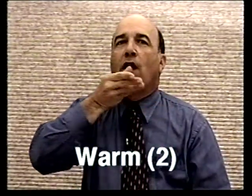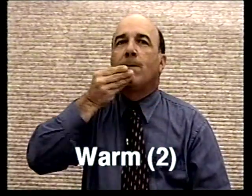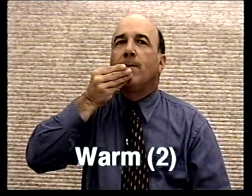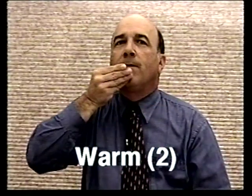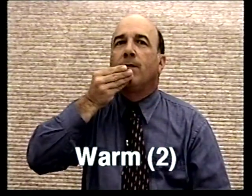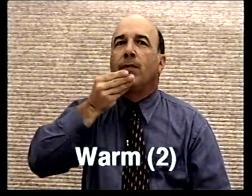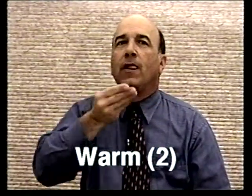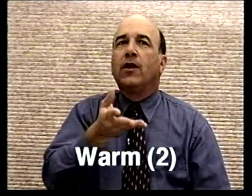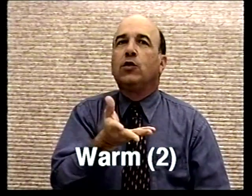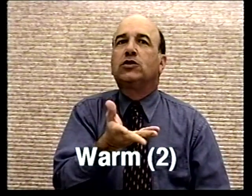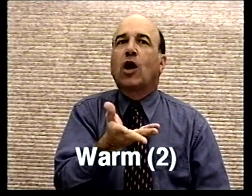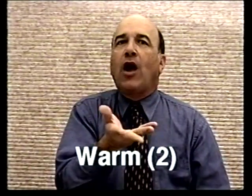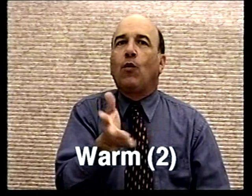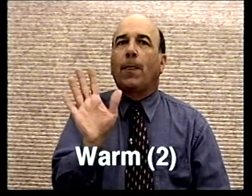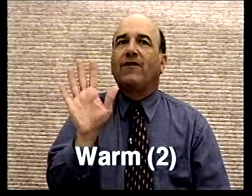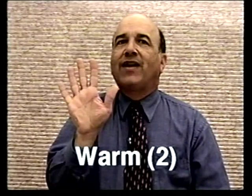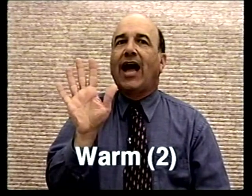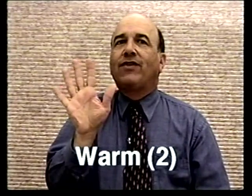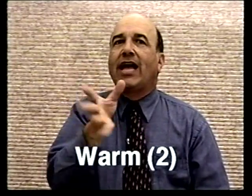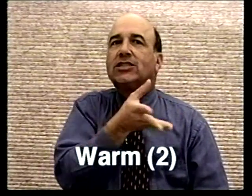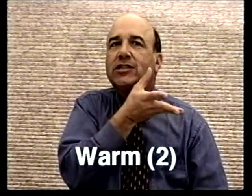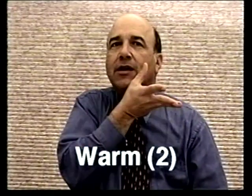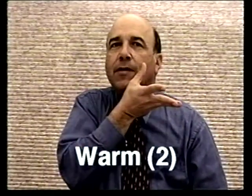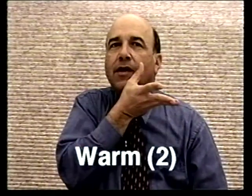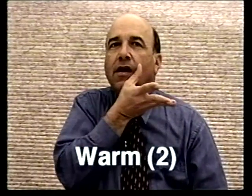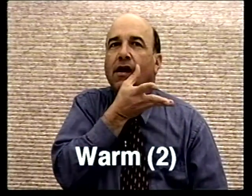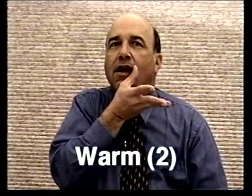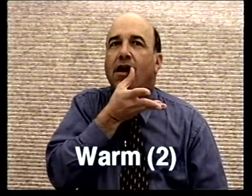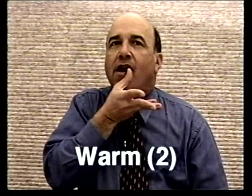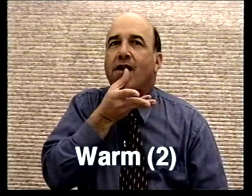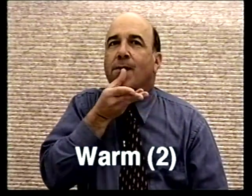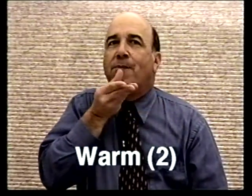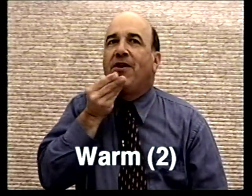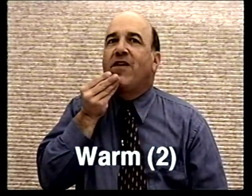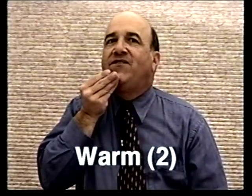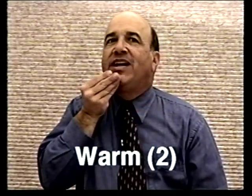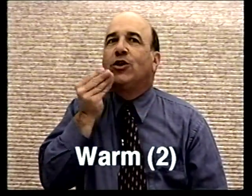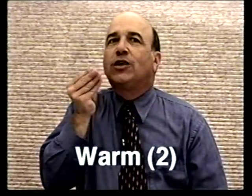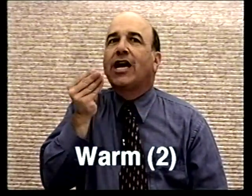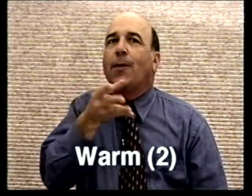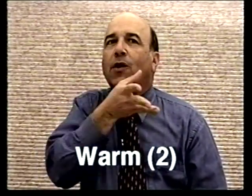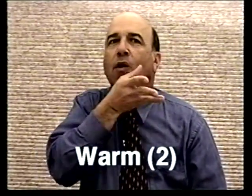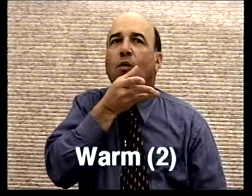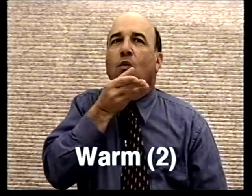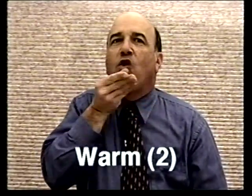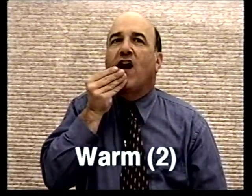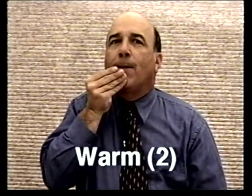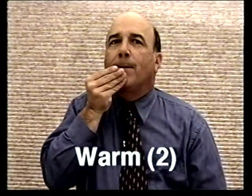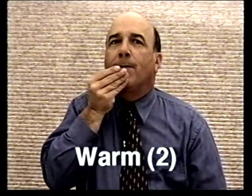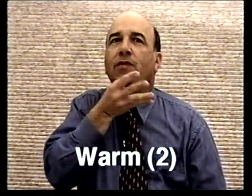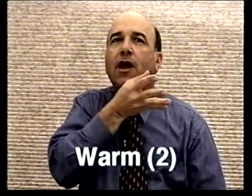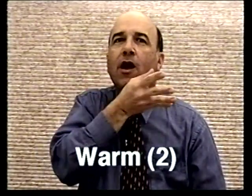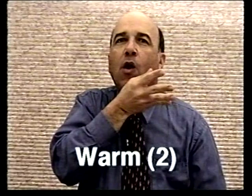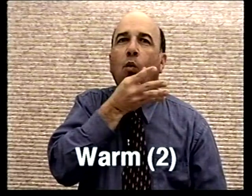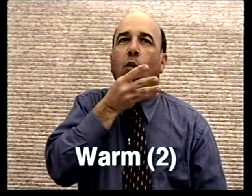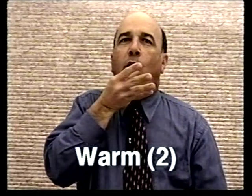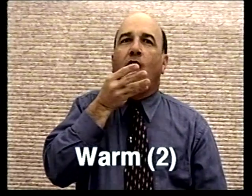Warm. You start with the five hand shape and you bring your finger together. Warm.